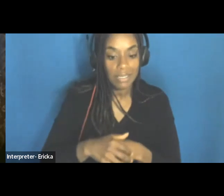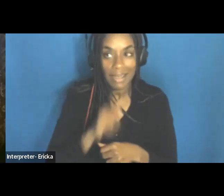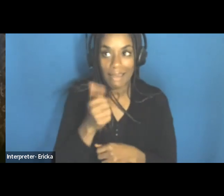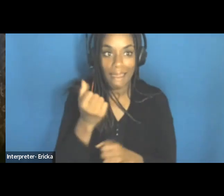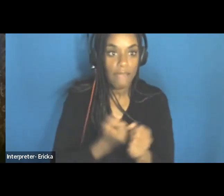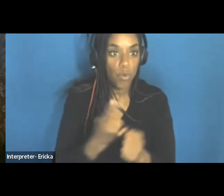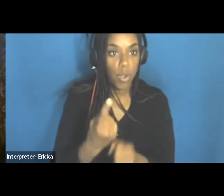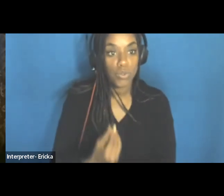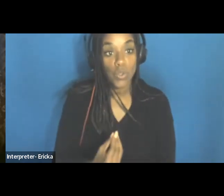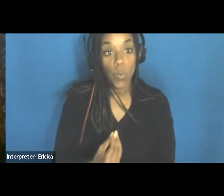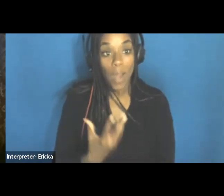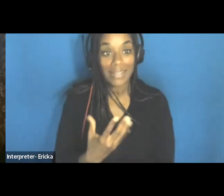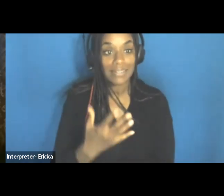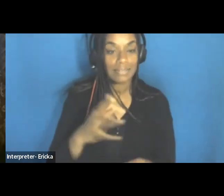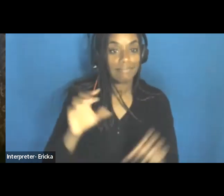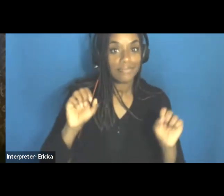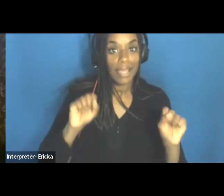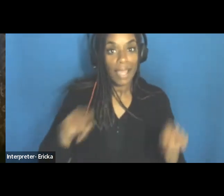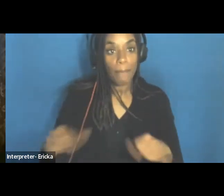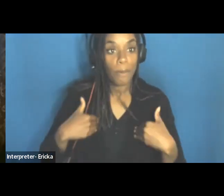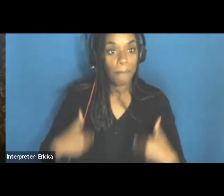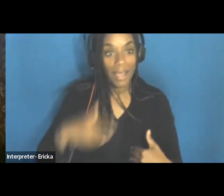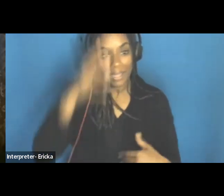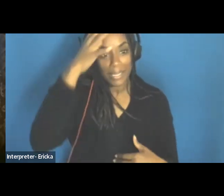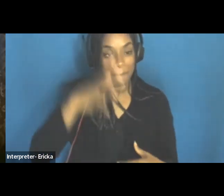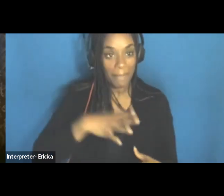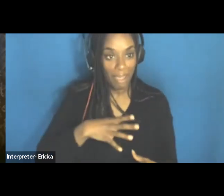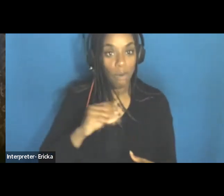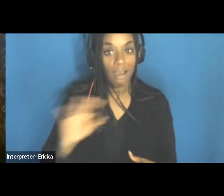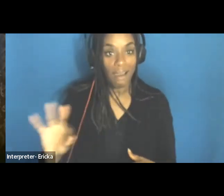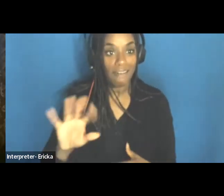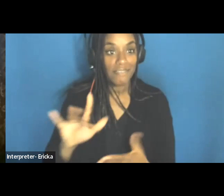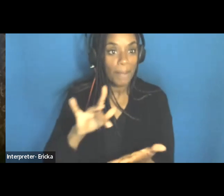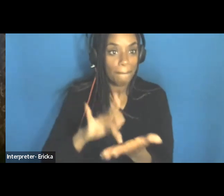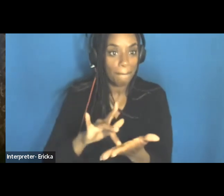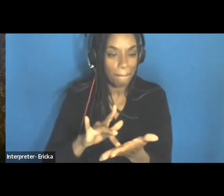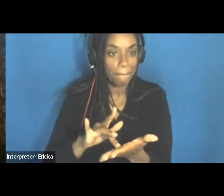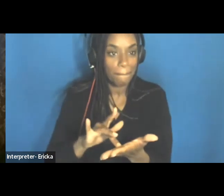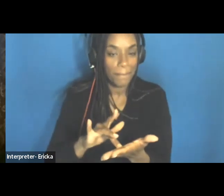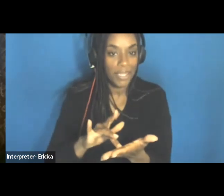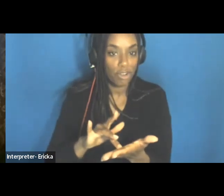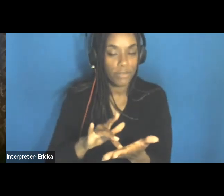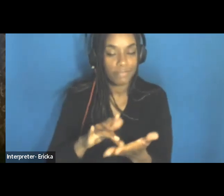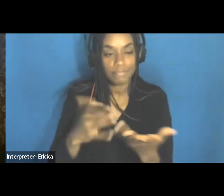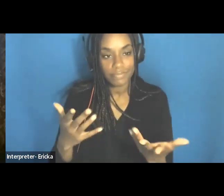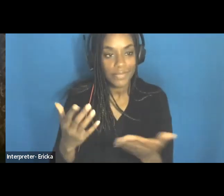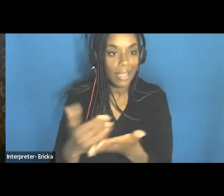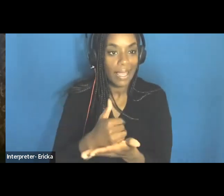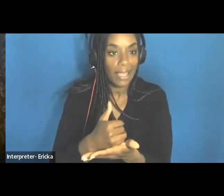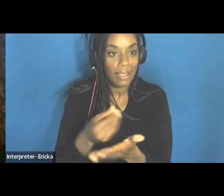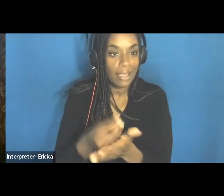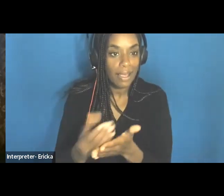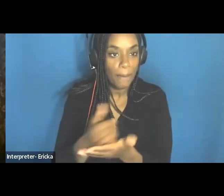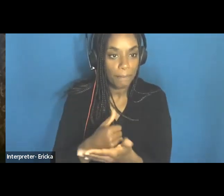able-bodied male of a middle income, at least. When we say inclusion, and